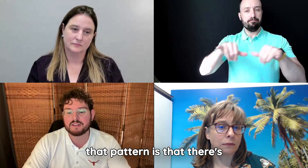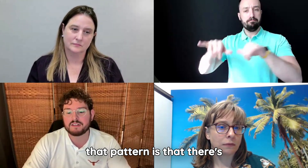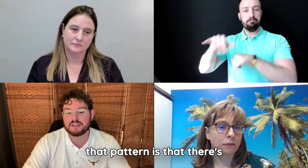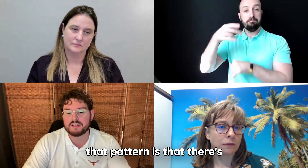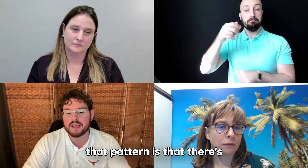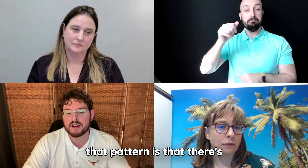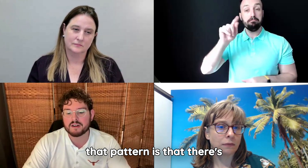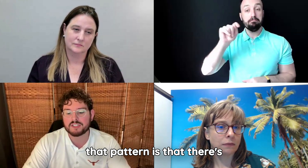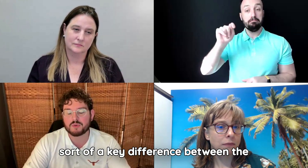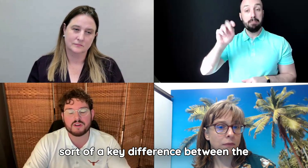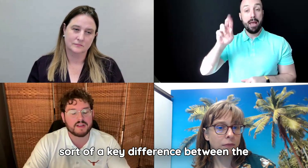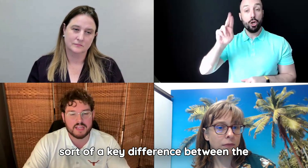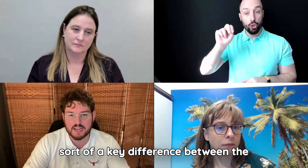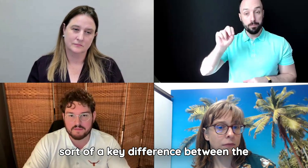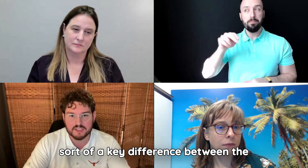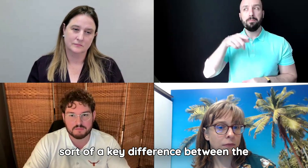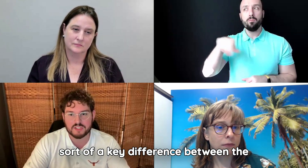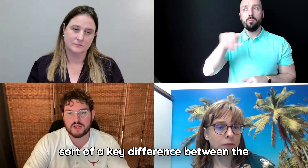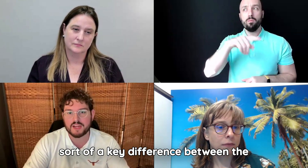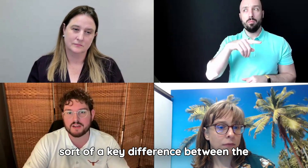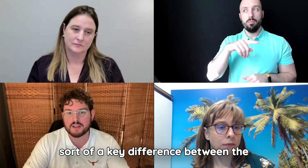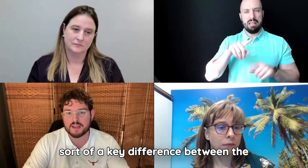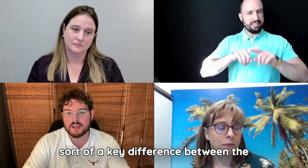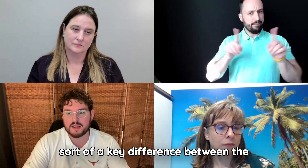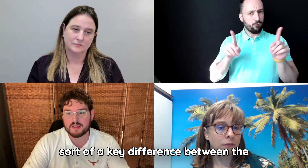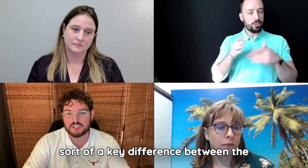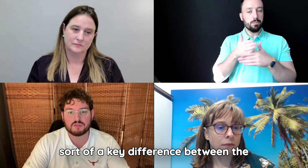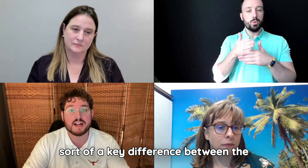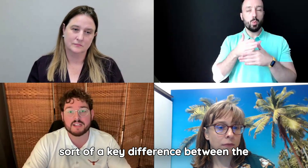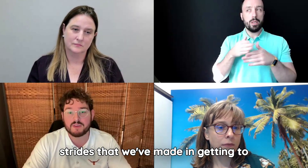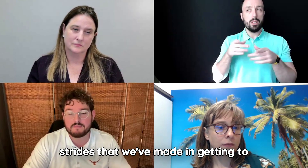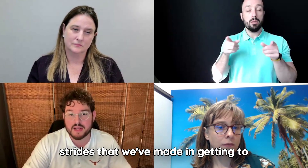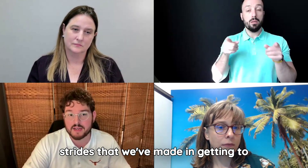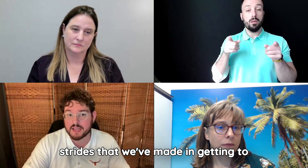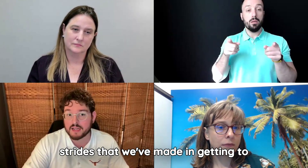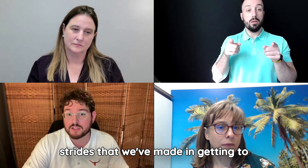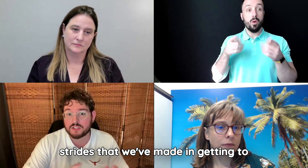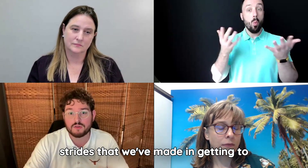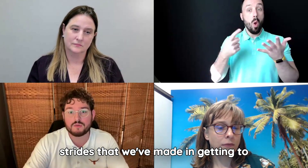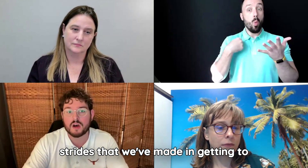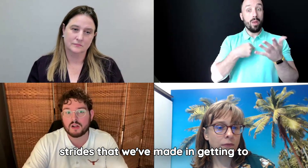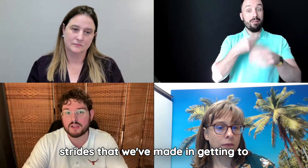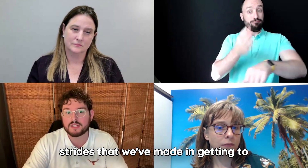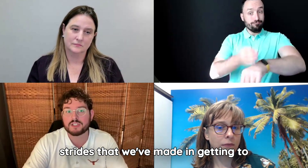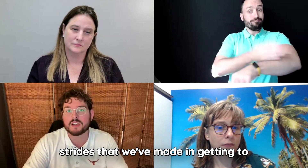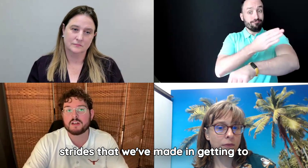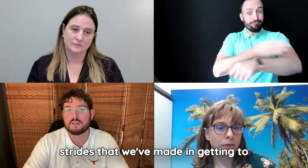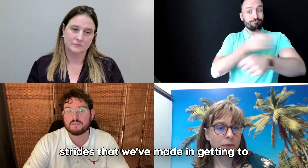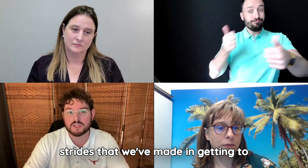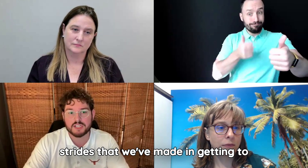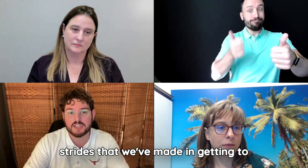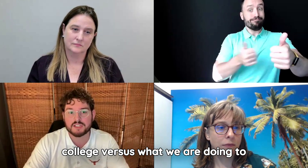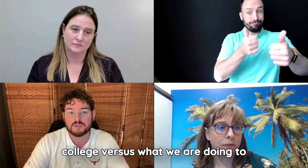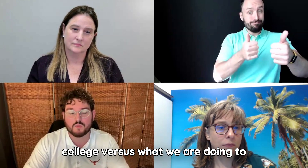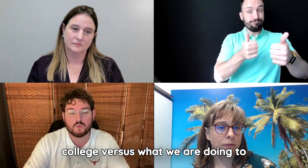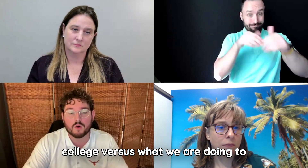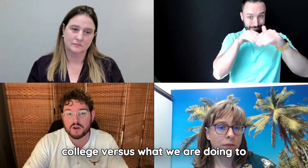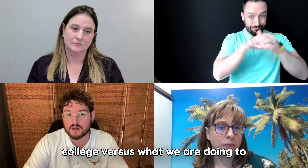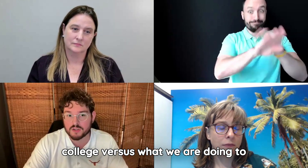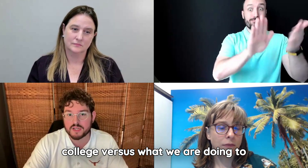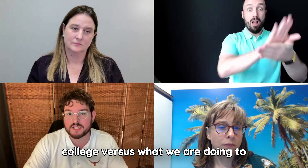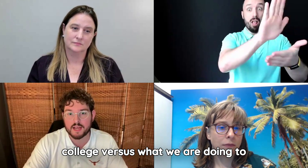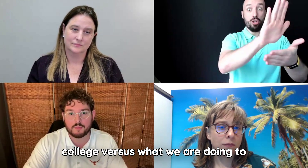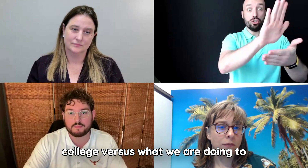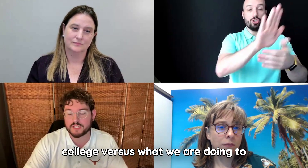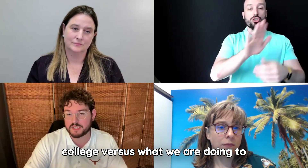that there's sort of a key difference between the strides that we've made in getting to college versus what